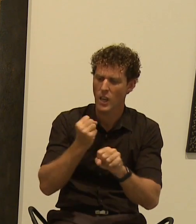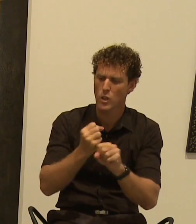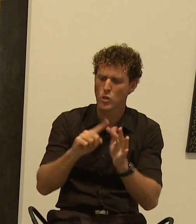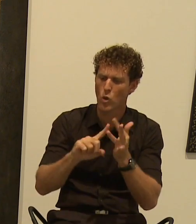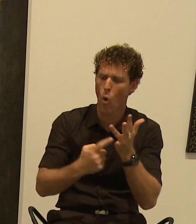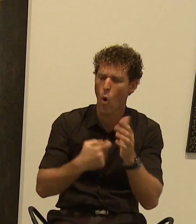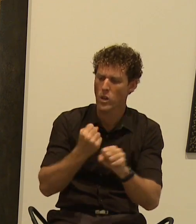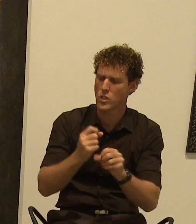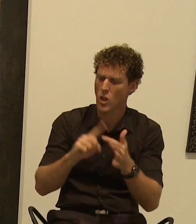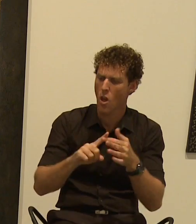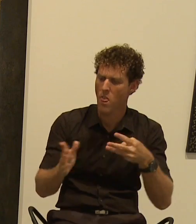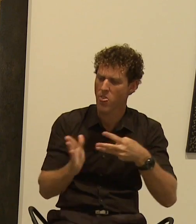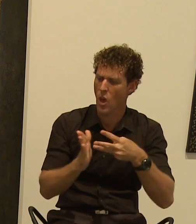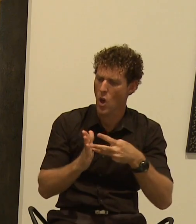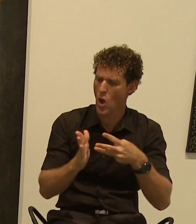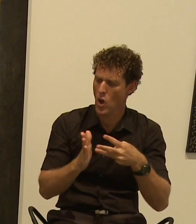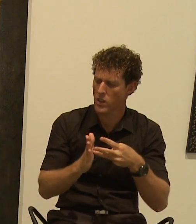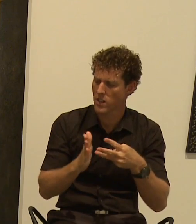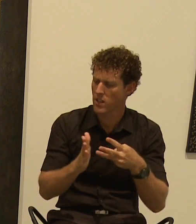portrait, and he had